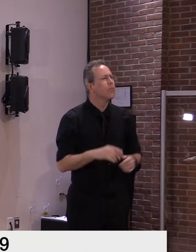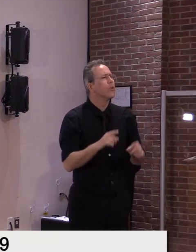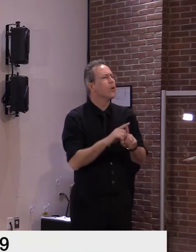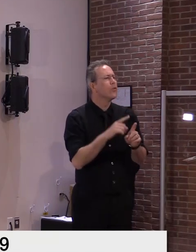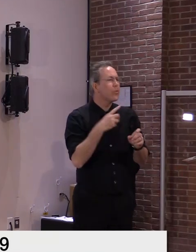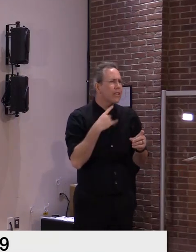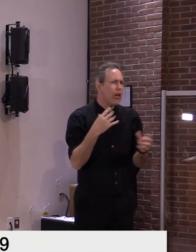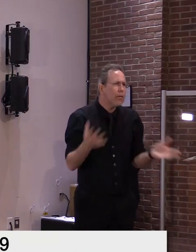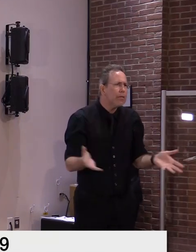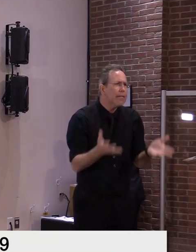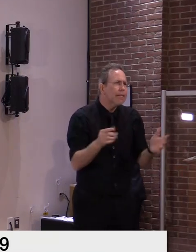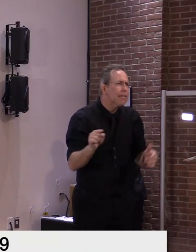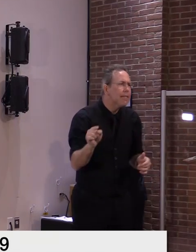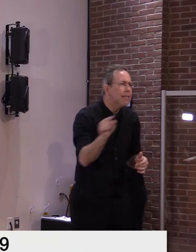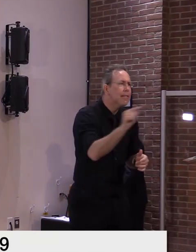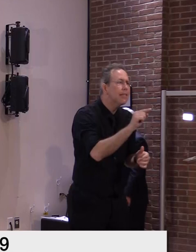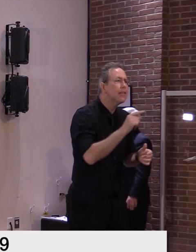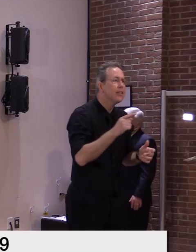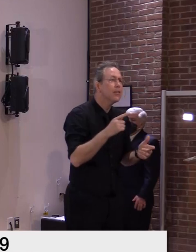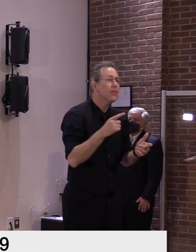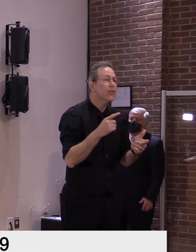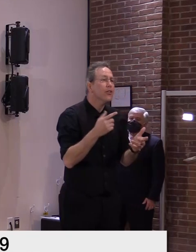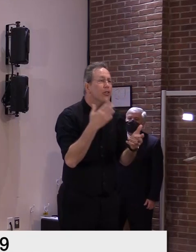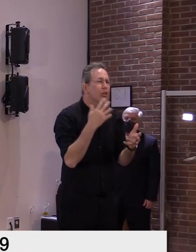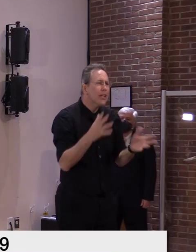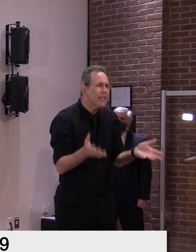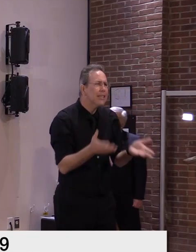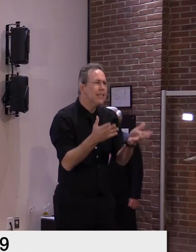at the state as a whole.